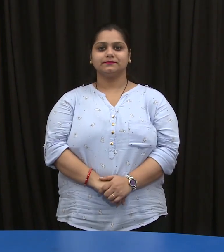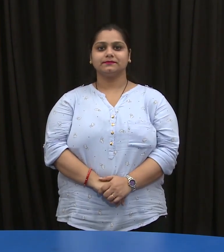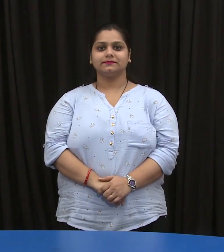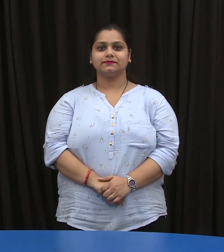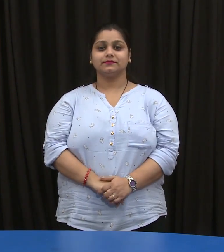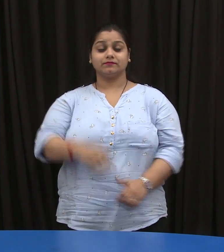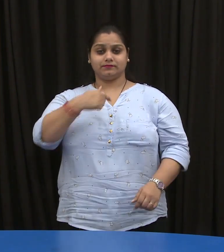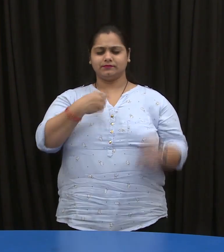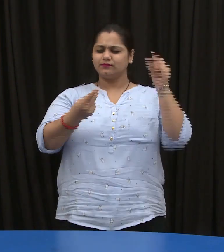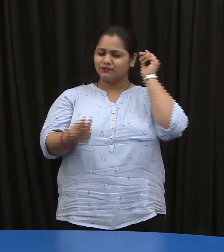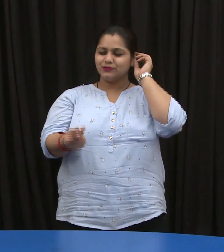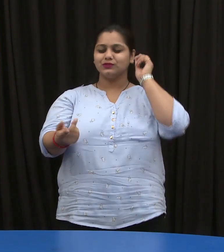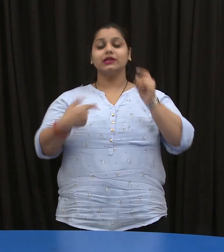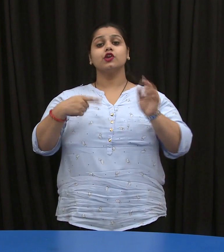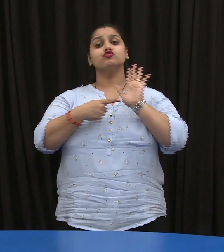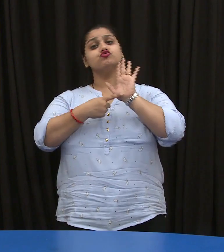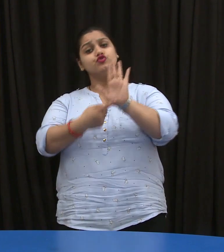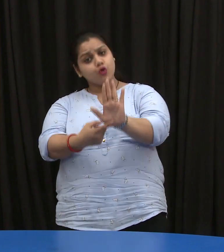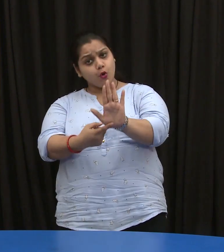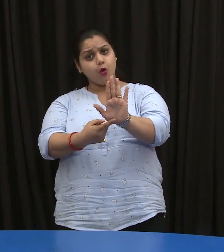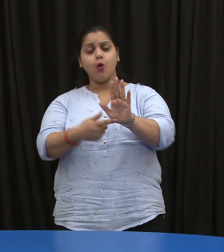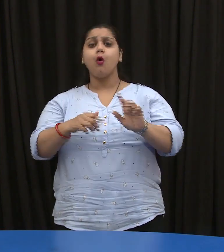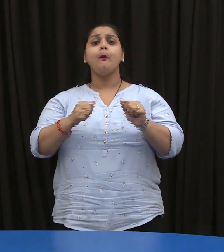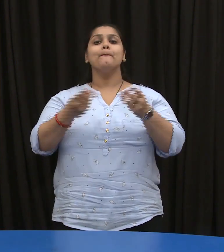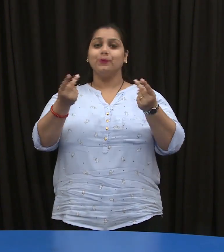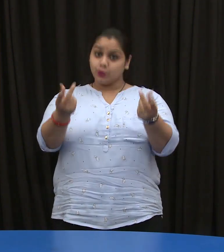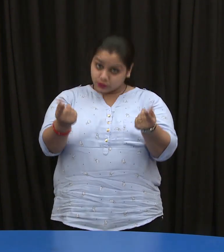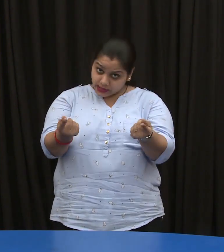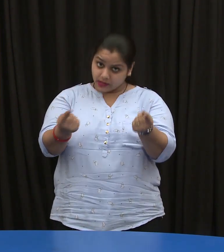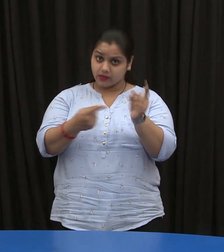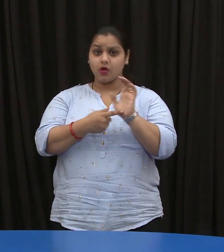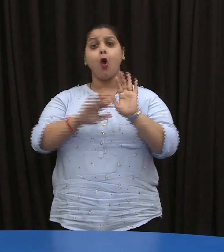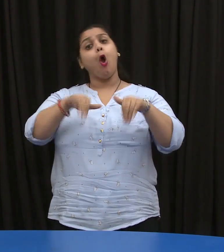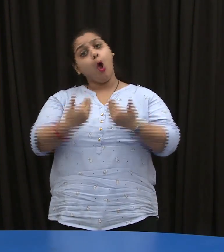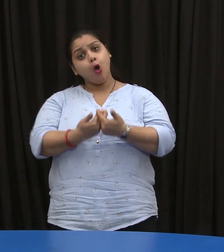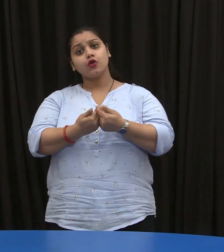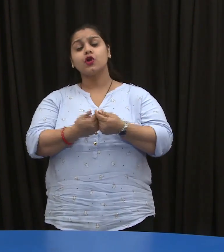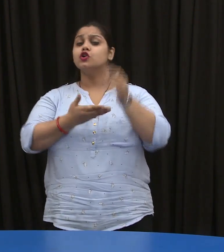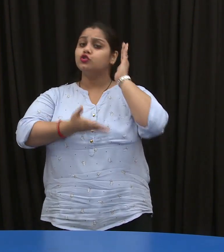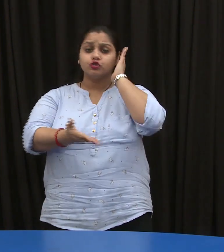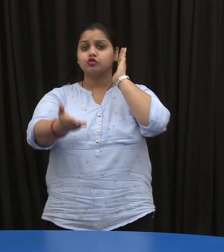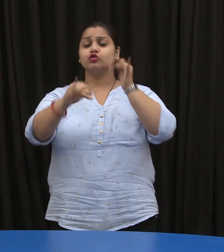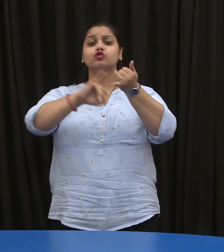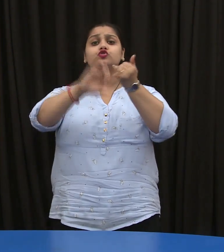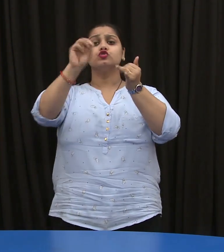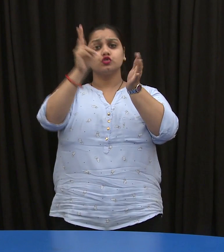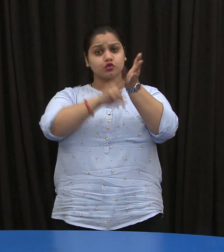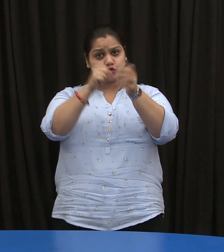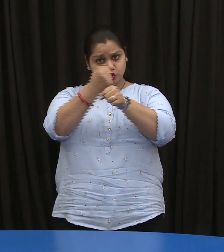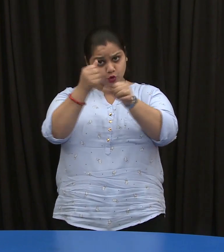My music displays a list of music or songs used by the current